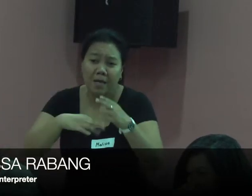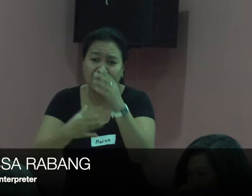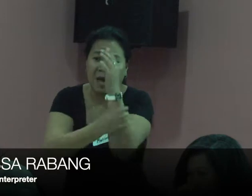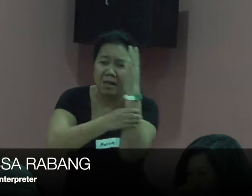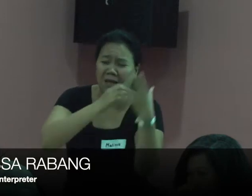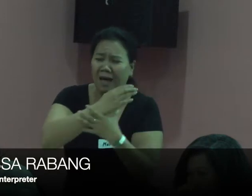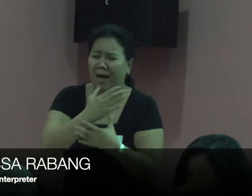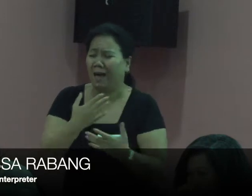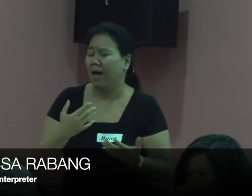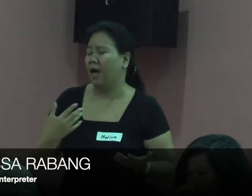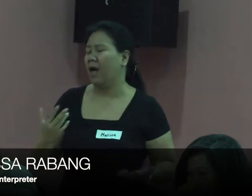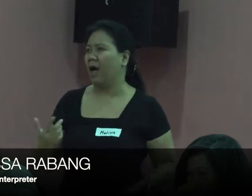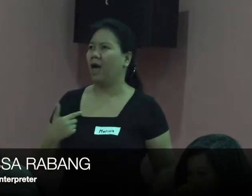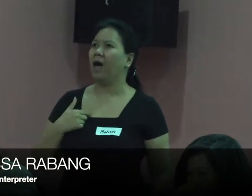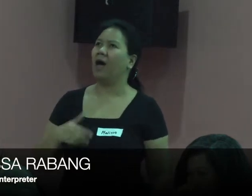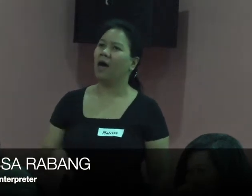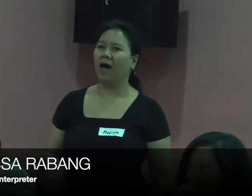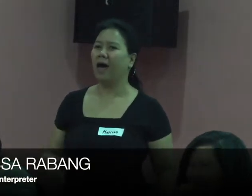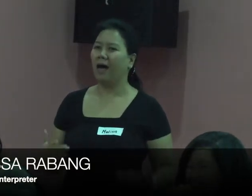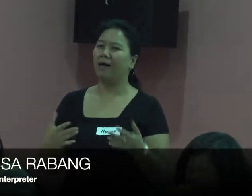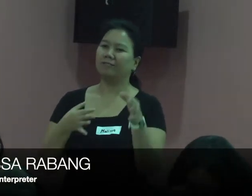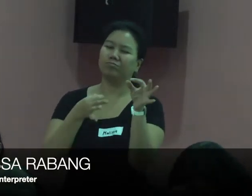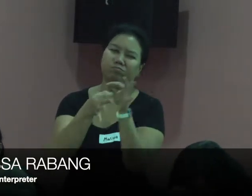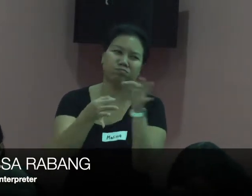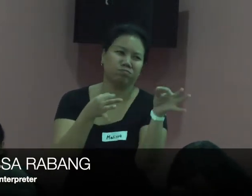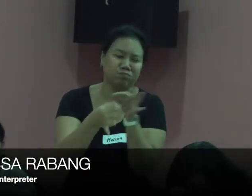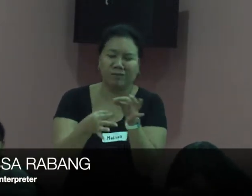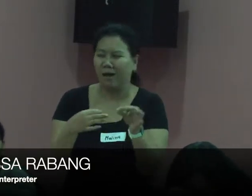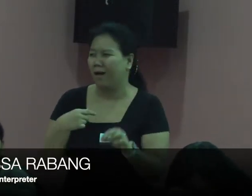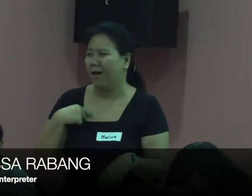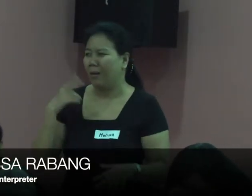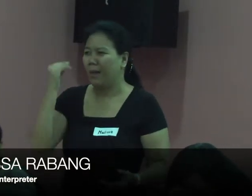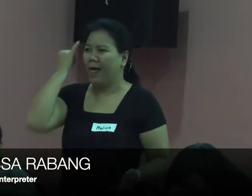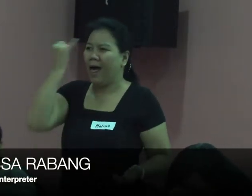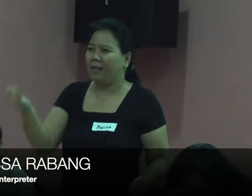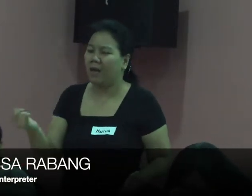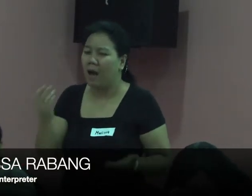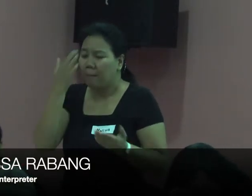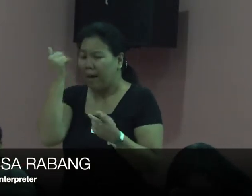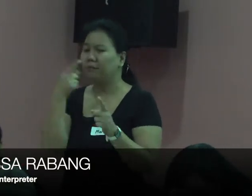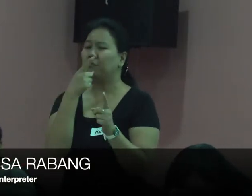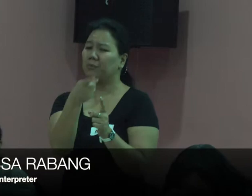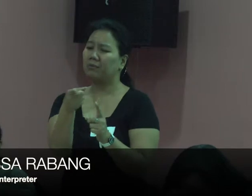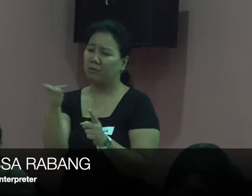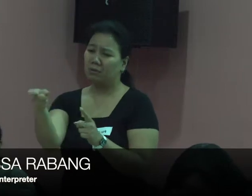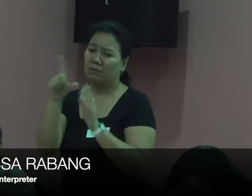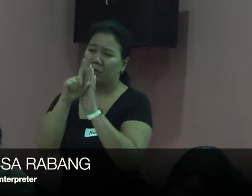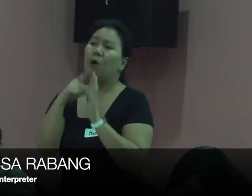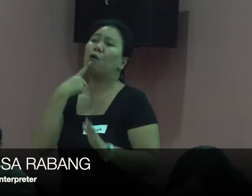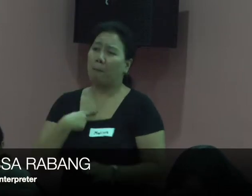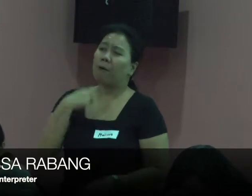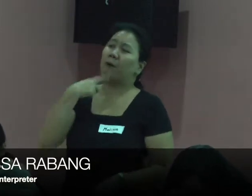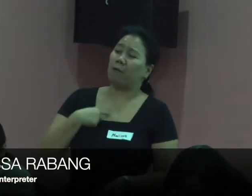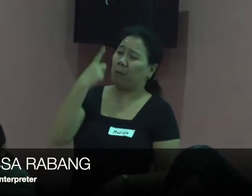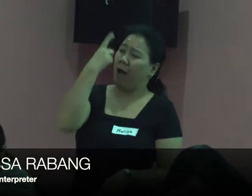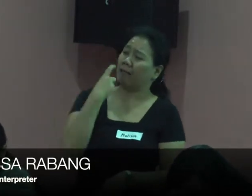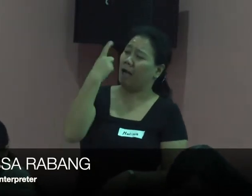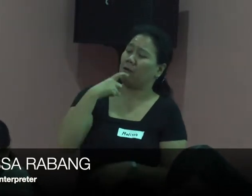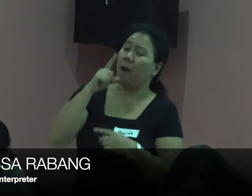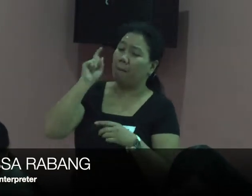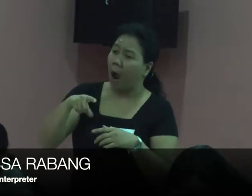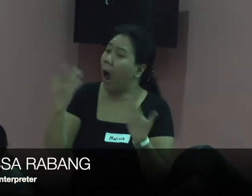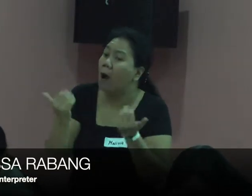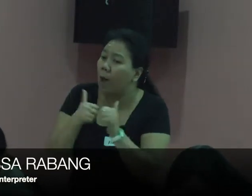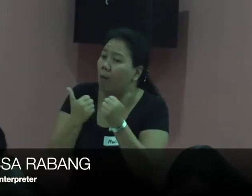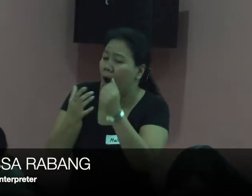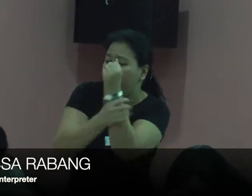usually the lawyer, ang daming tanong. Yung sunod-sunod na tanong, no? So it's very difficult actually for us to come up with an idea how to ask